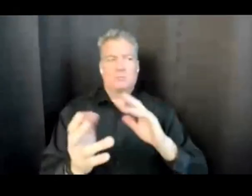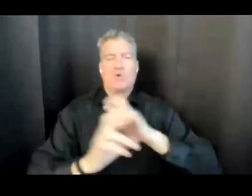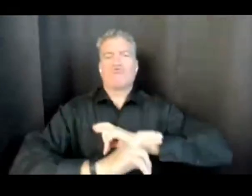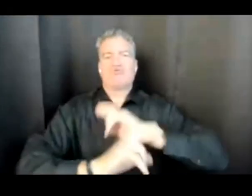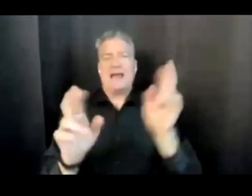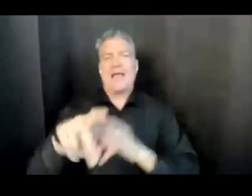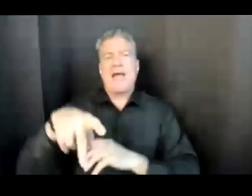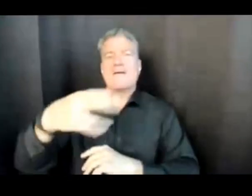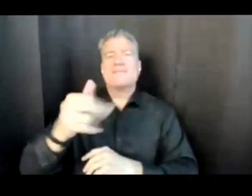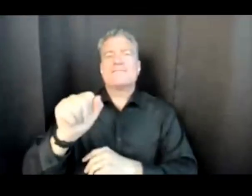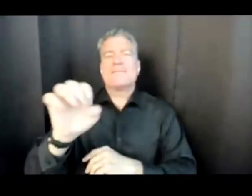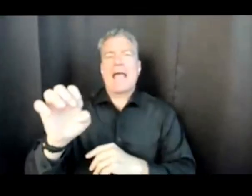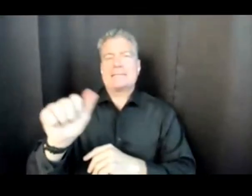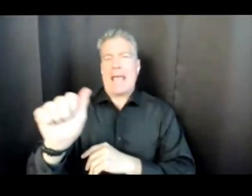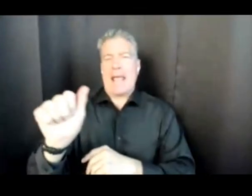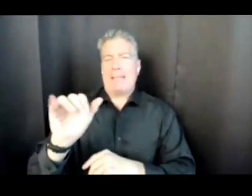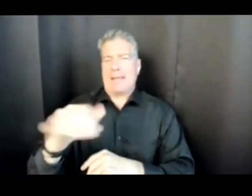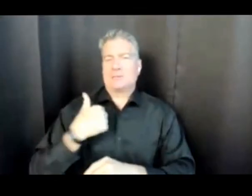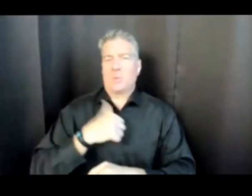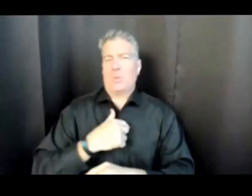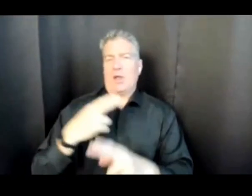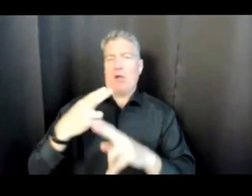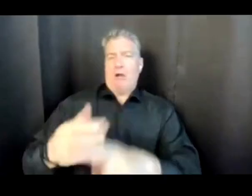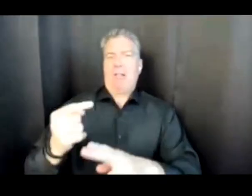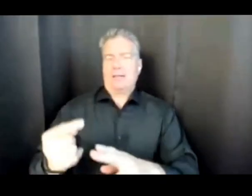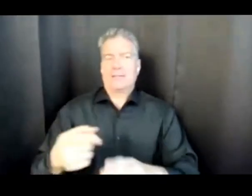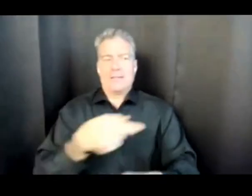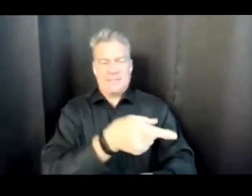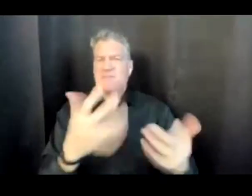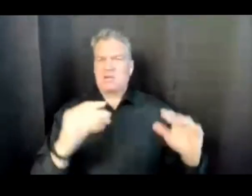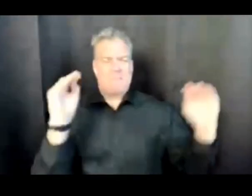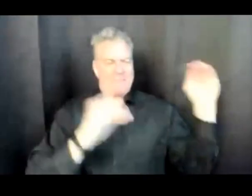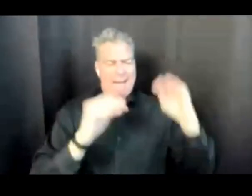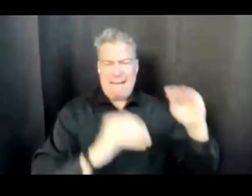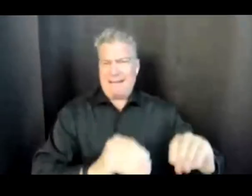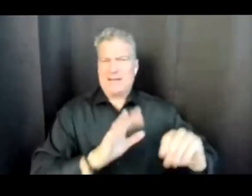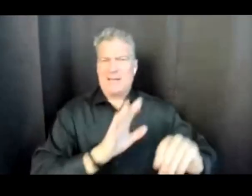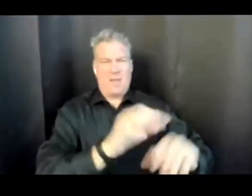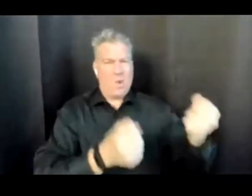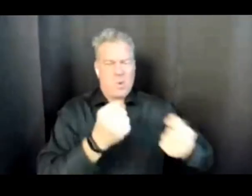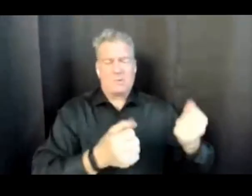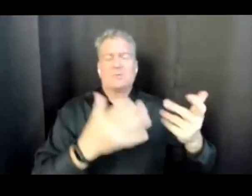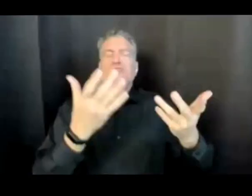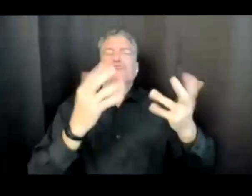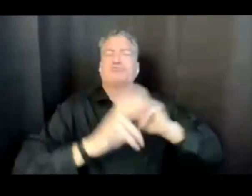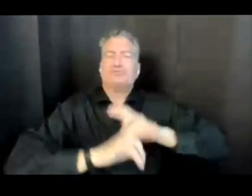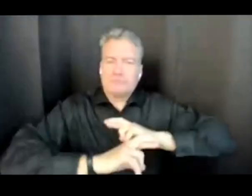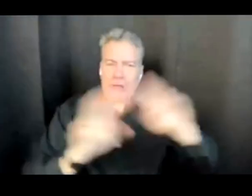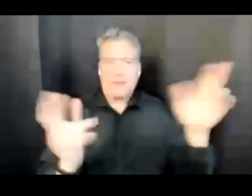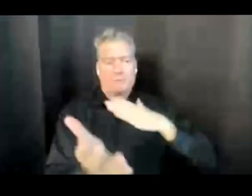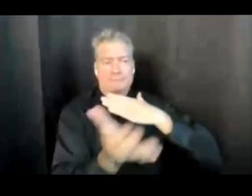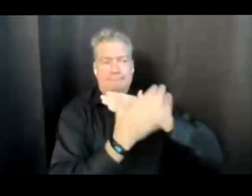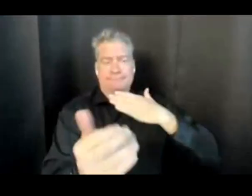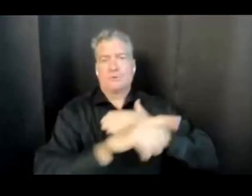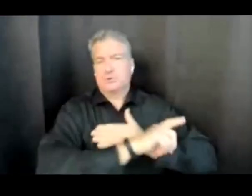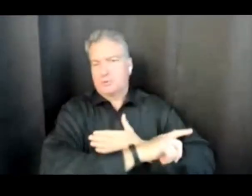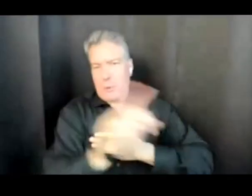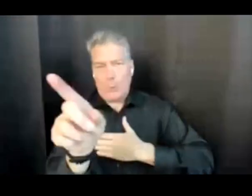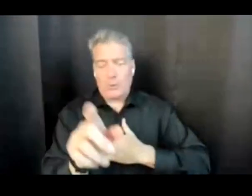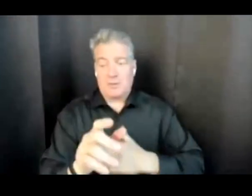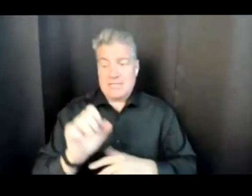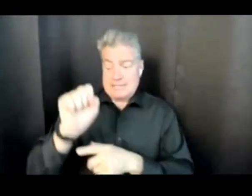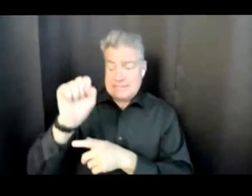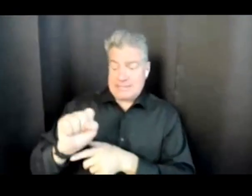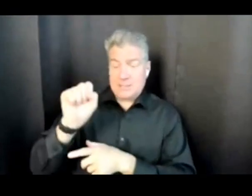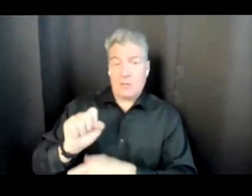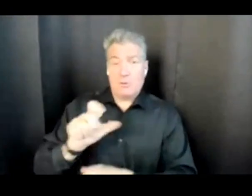deploy into any area that is needed, and most likely to be the northeast area of Georgia. Our Southern troops are